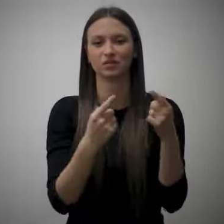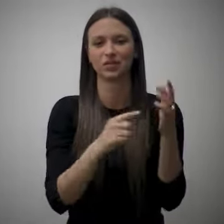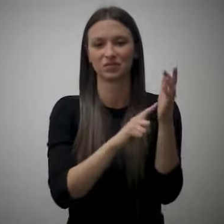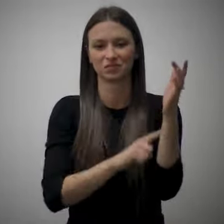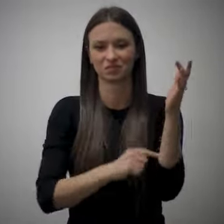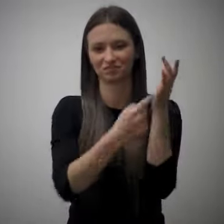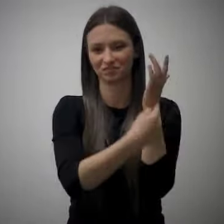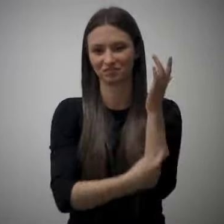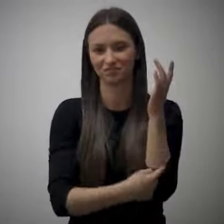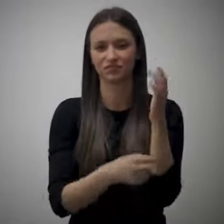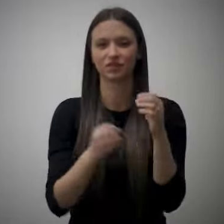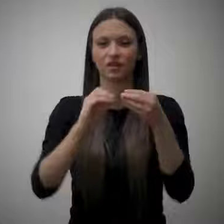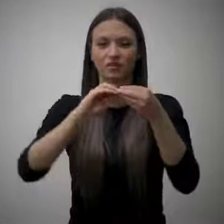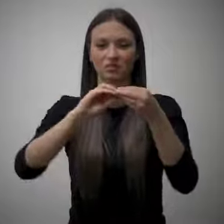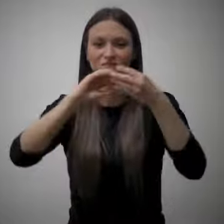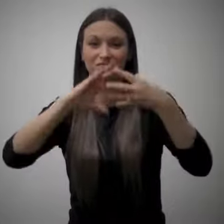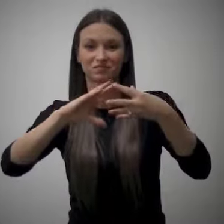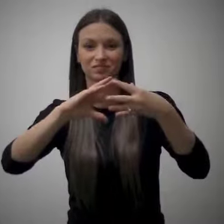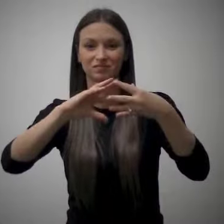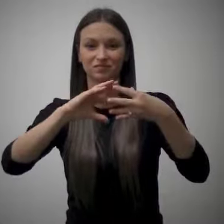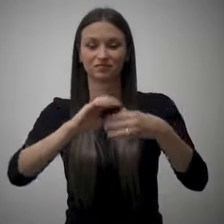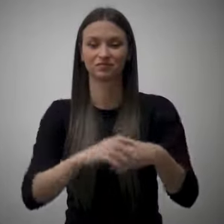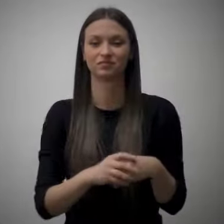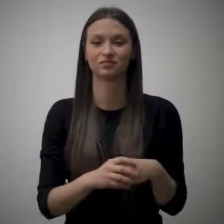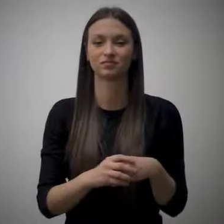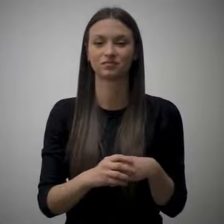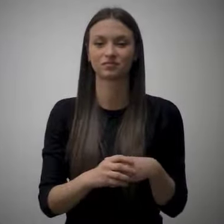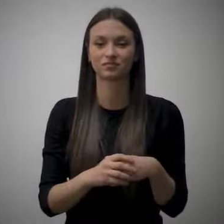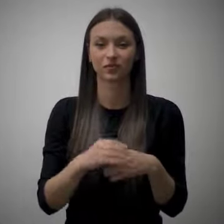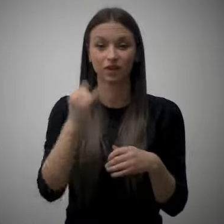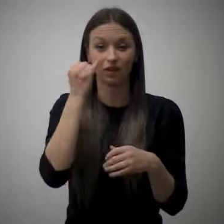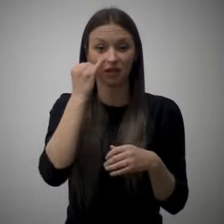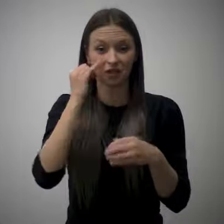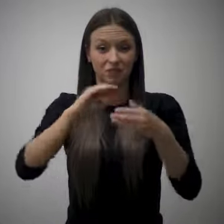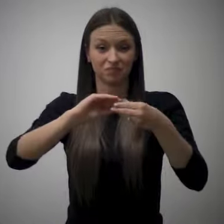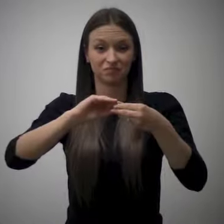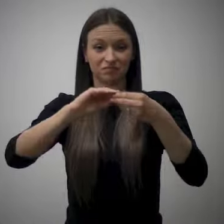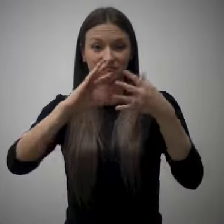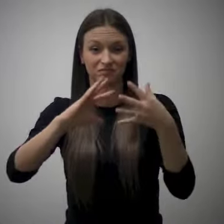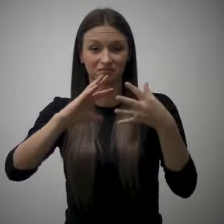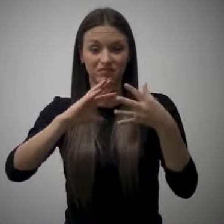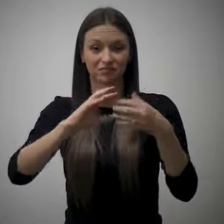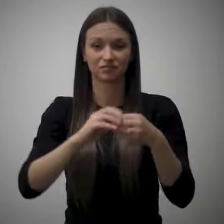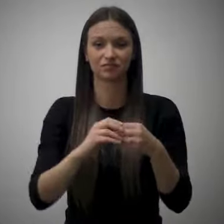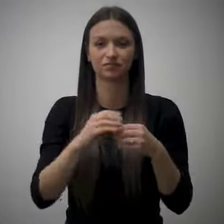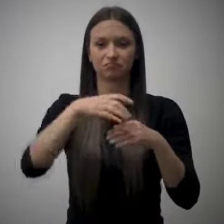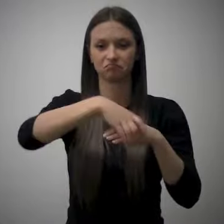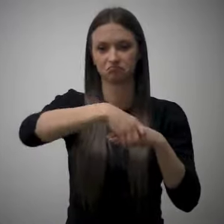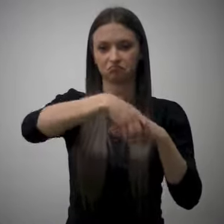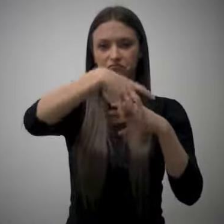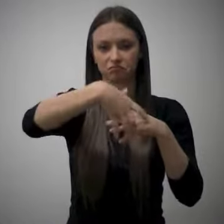fray. If connective tissues fray, they tend to swell and become